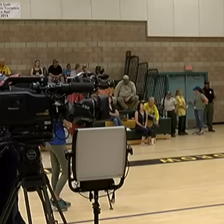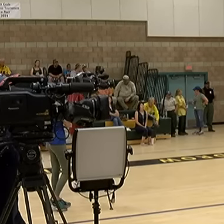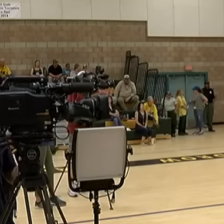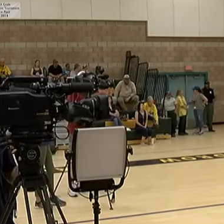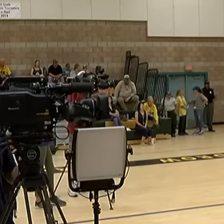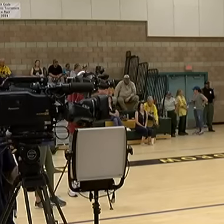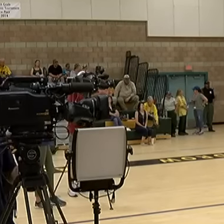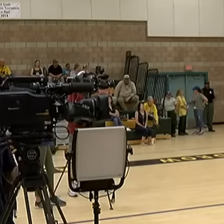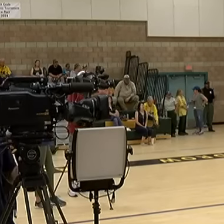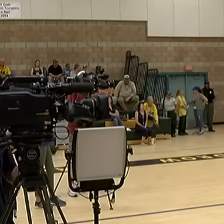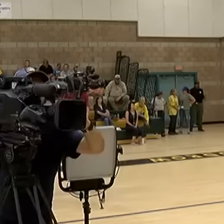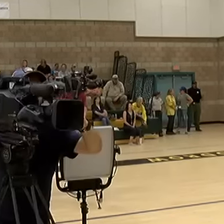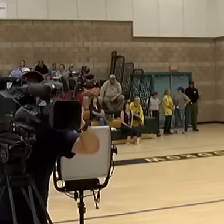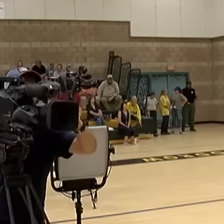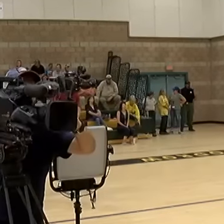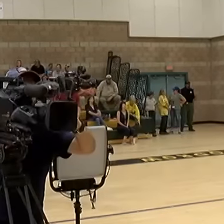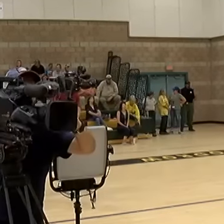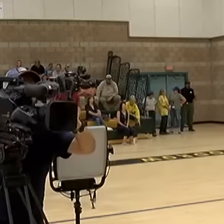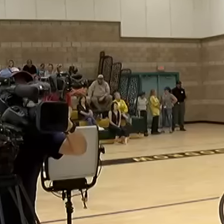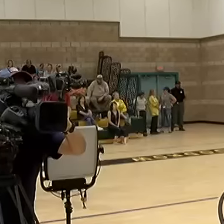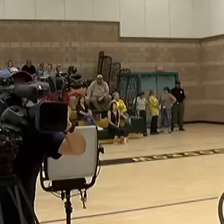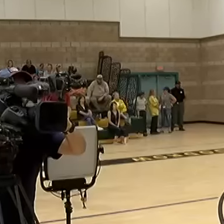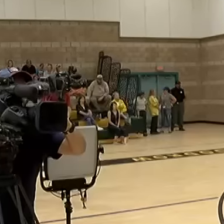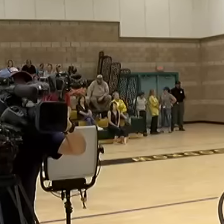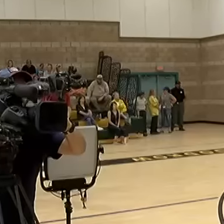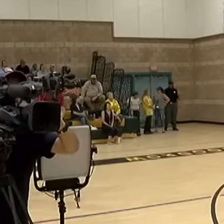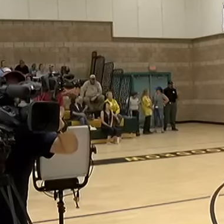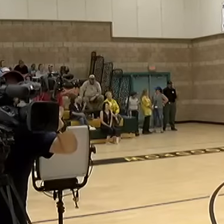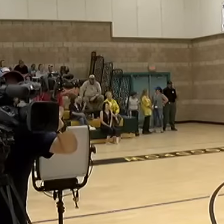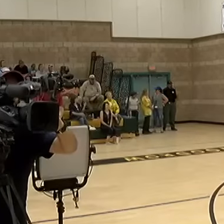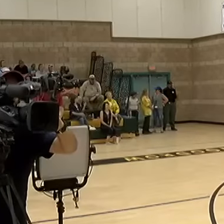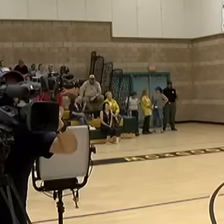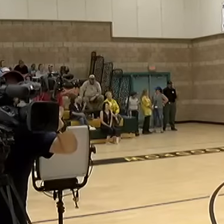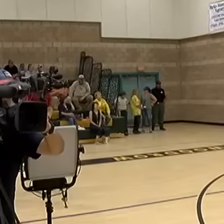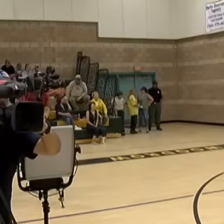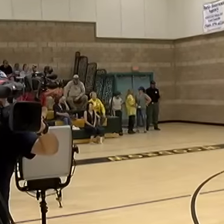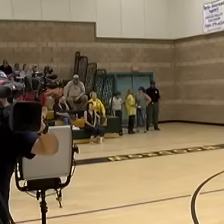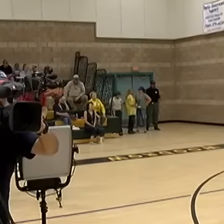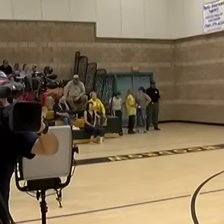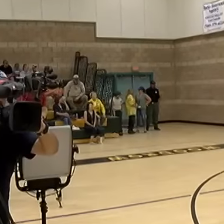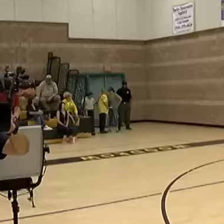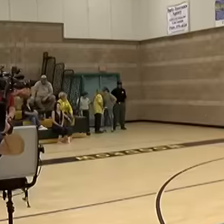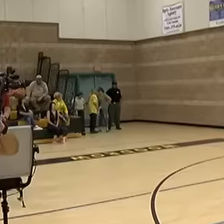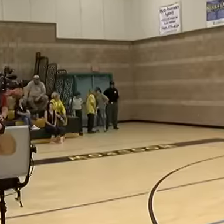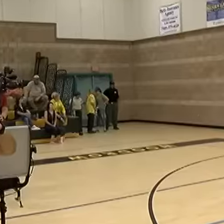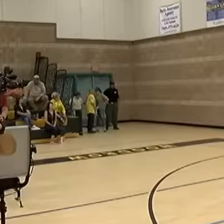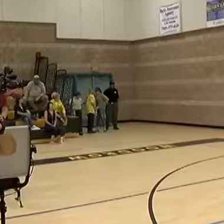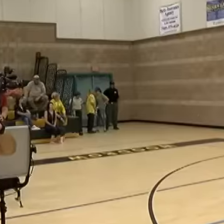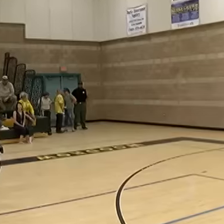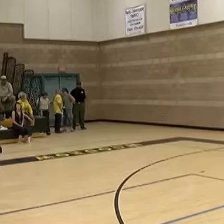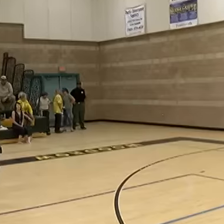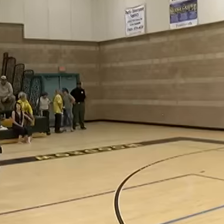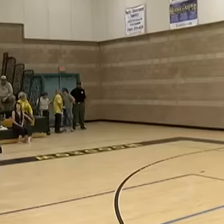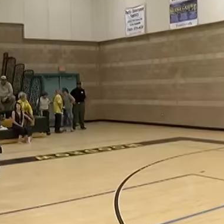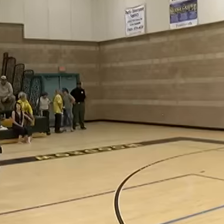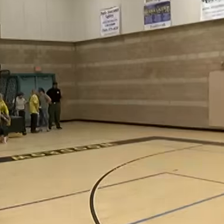fertilizer. You're not getting, it's not hazardous materials, but we can get you some information specifically. Come see me after the